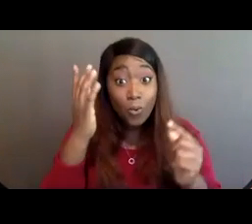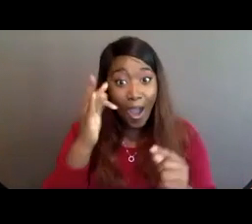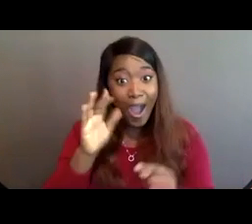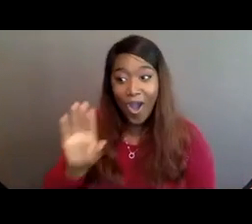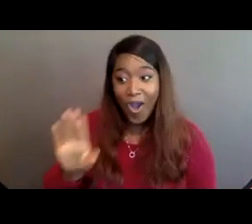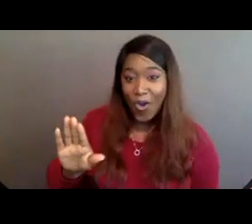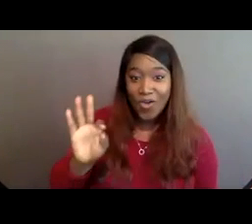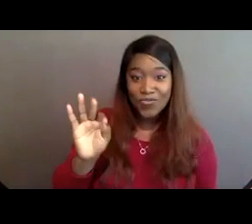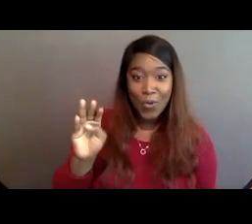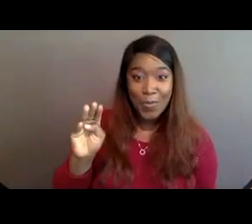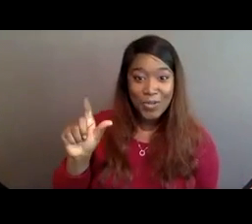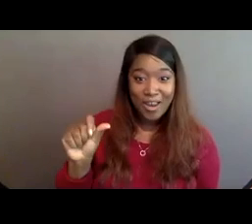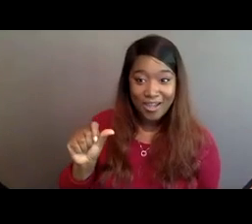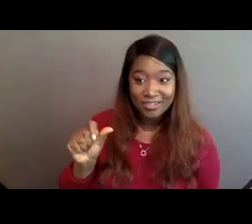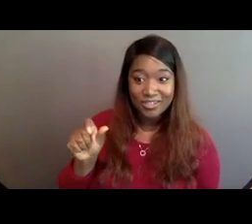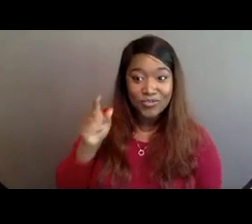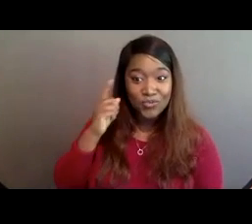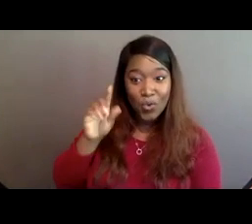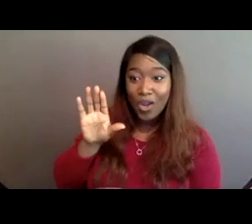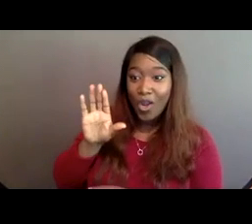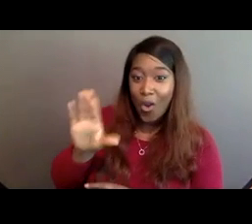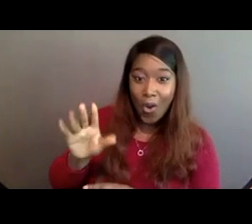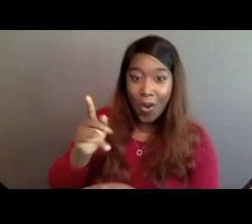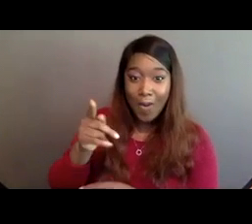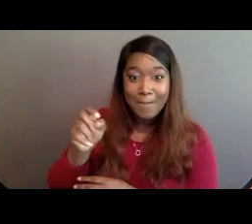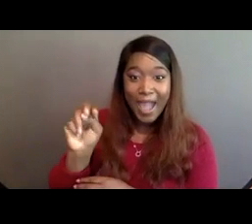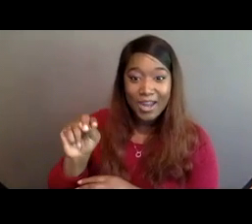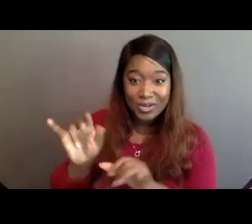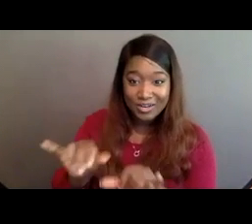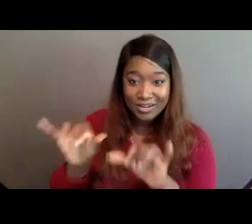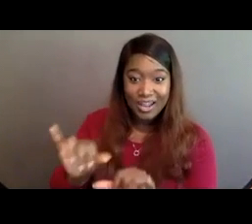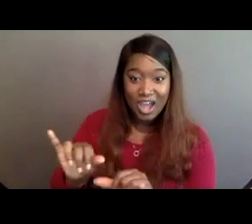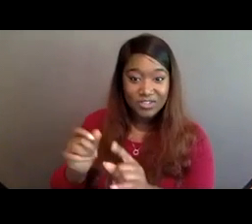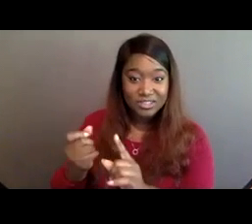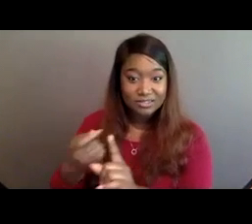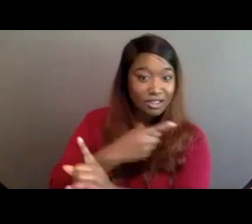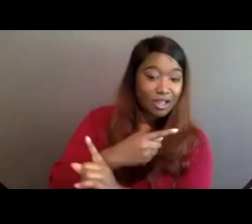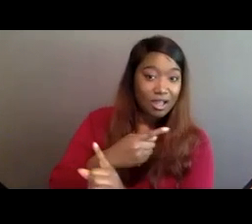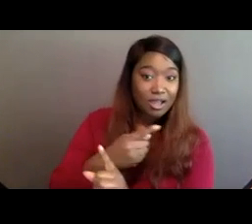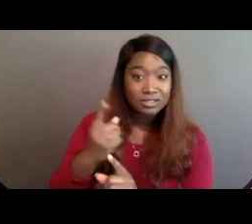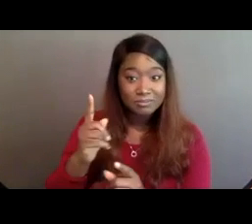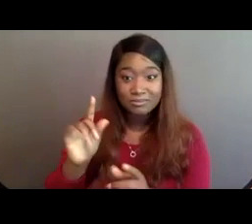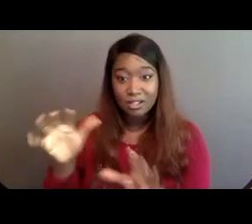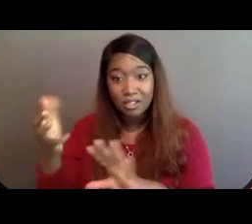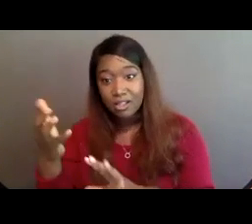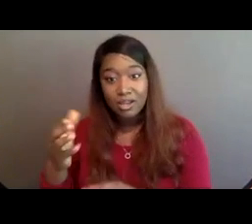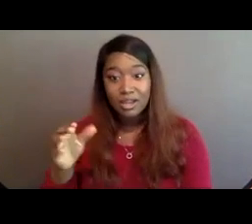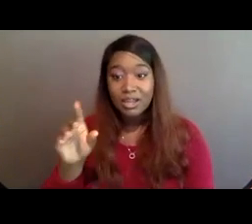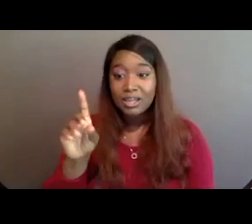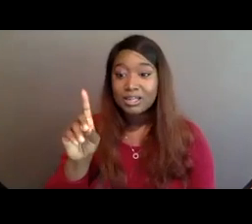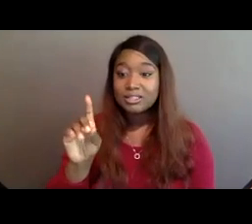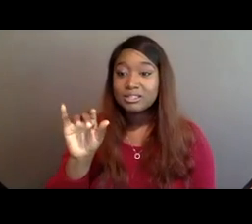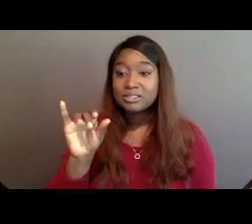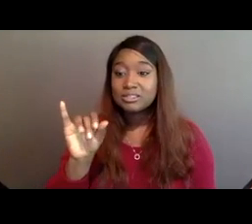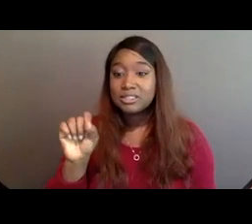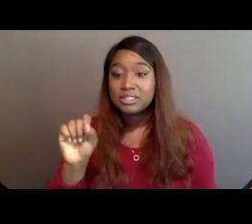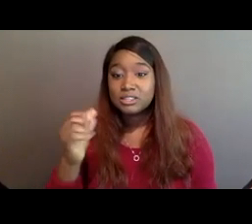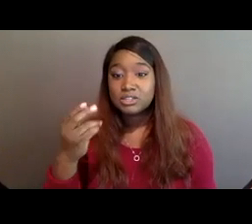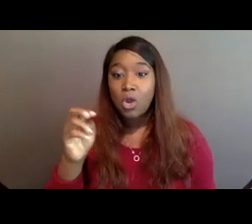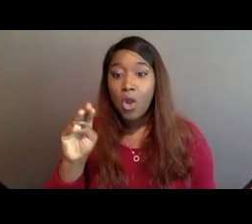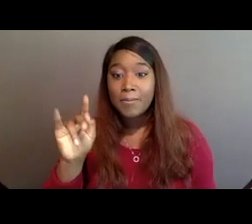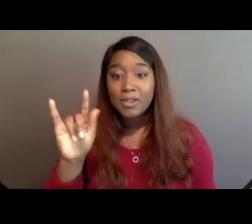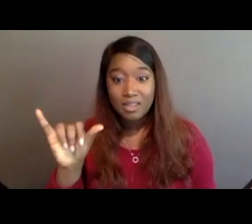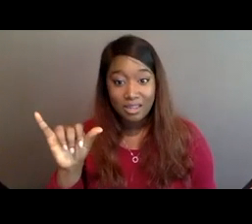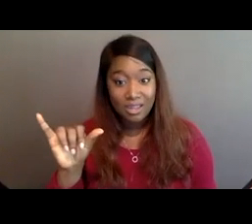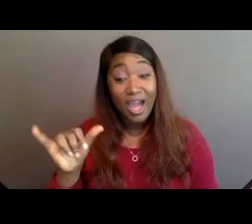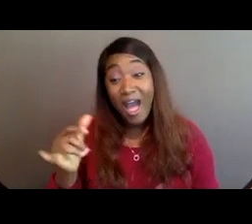a pattern of disharmony that is unique to Yuki. I mean, unless we have the same pattern of disharmony, that formula will actually